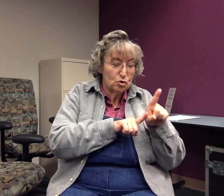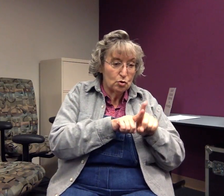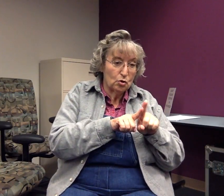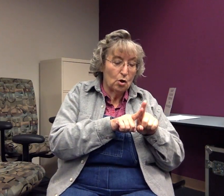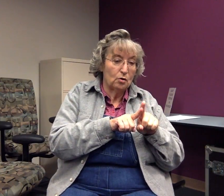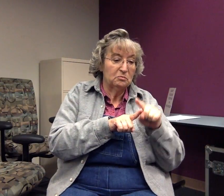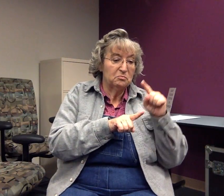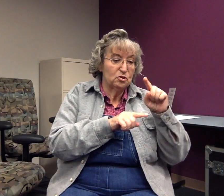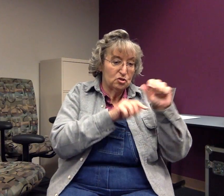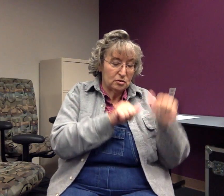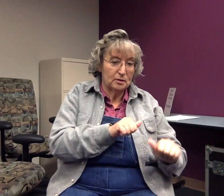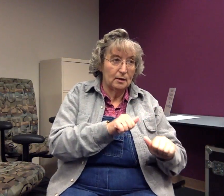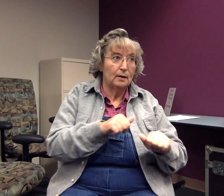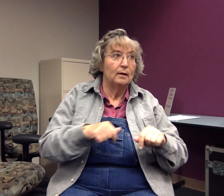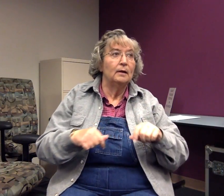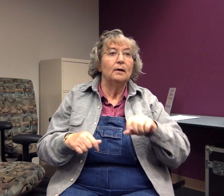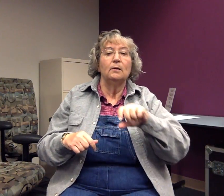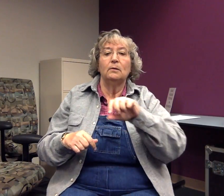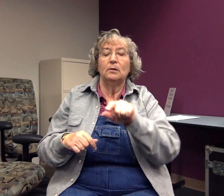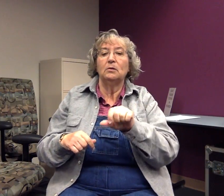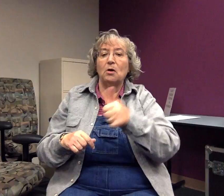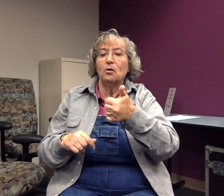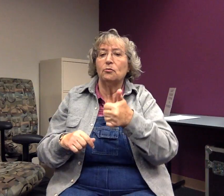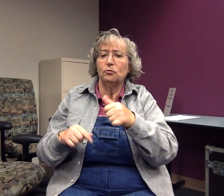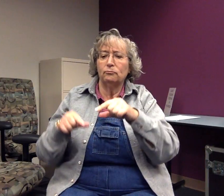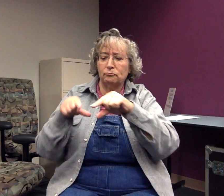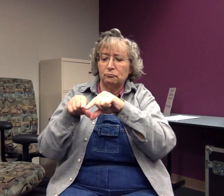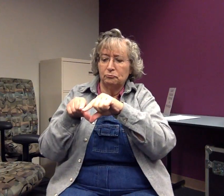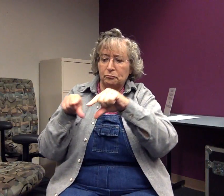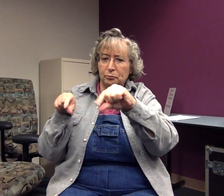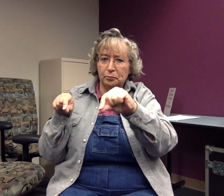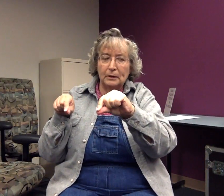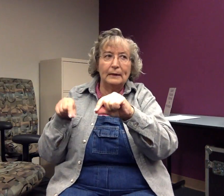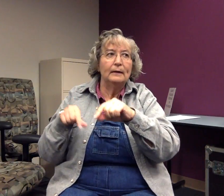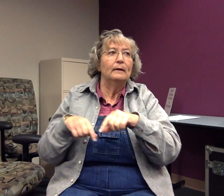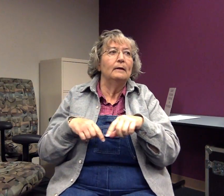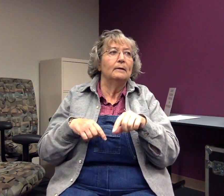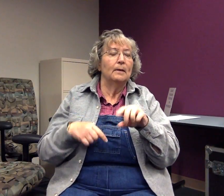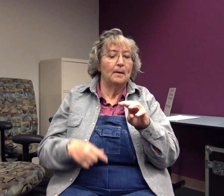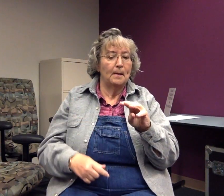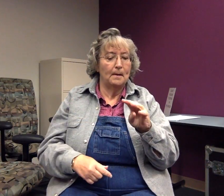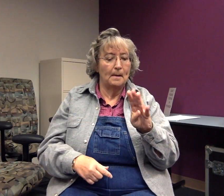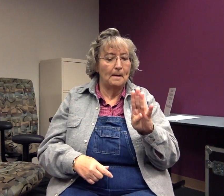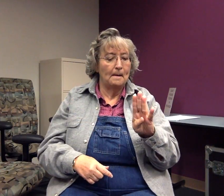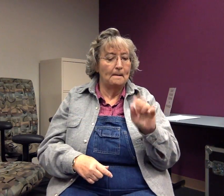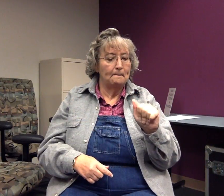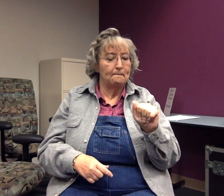so they can carry signals from one part of the body to another. This bacteria has little hairs growing out of its membrane to help it move